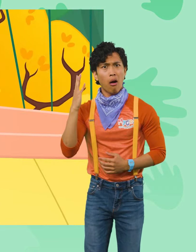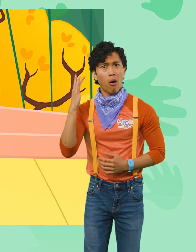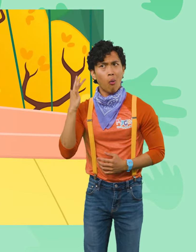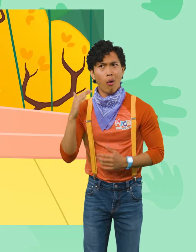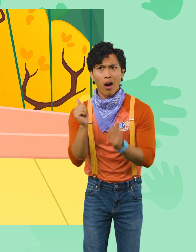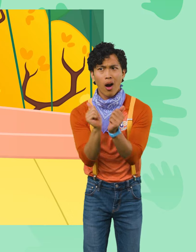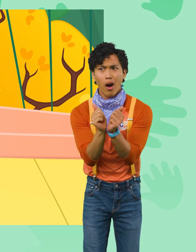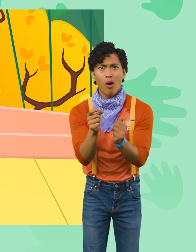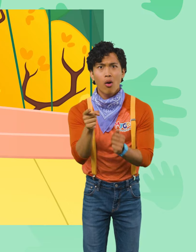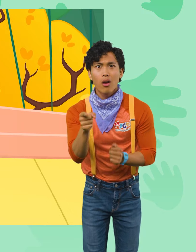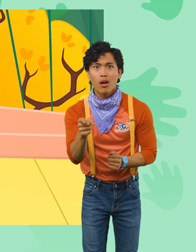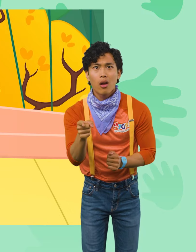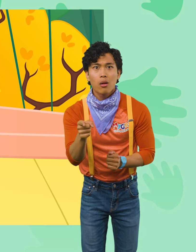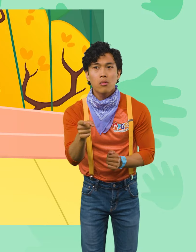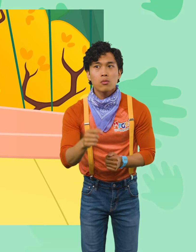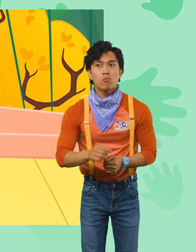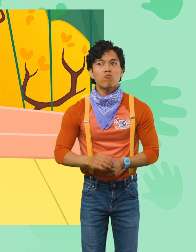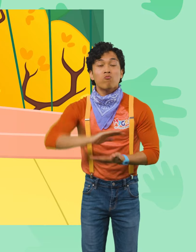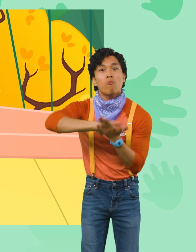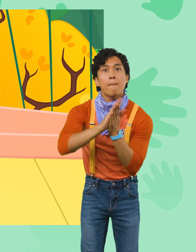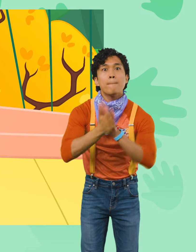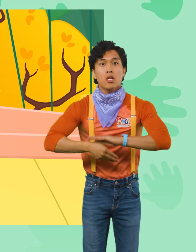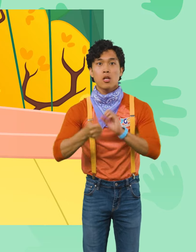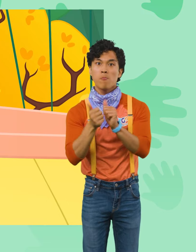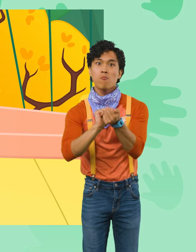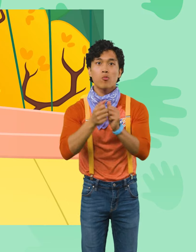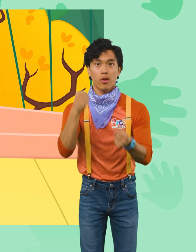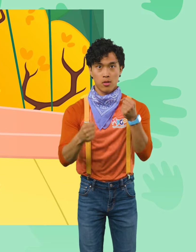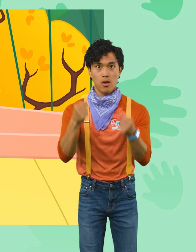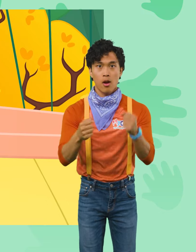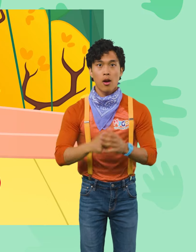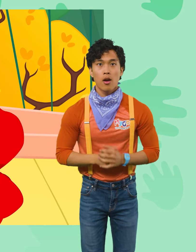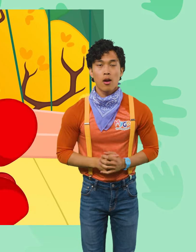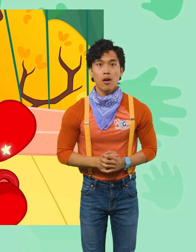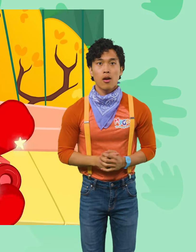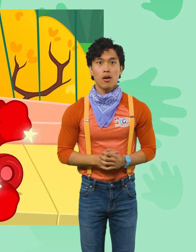would they arrest him? Morph into a race car.